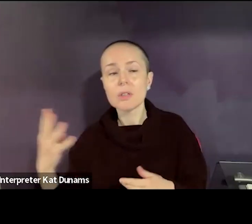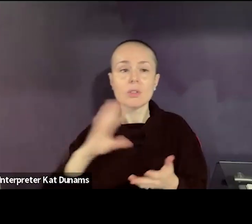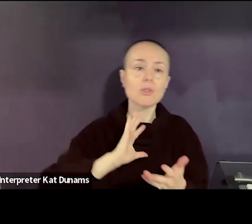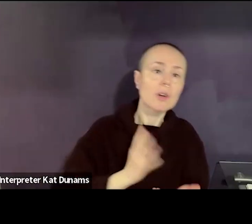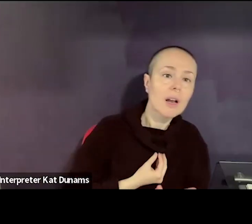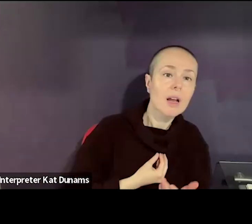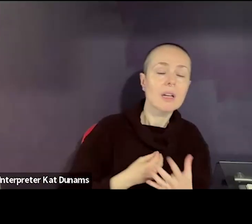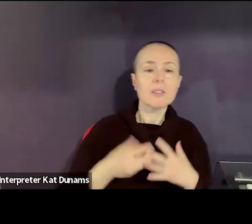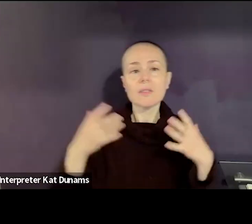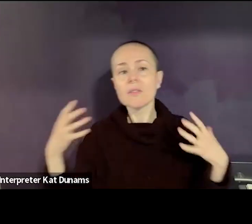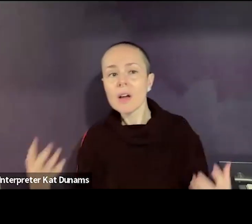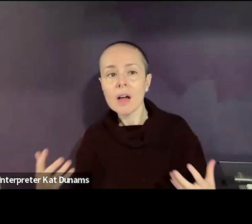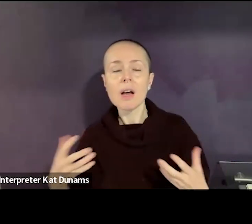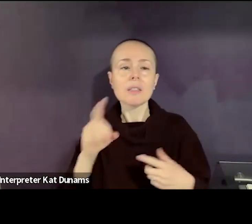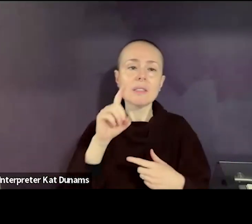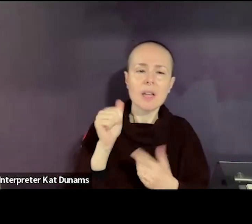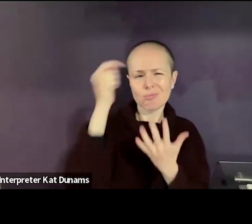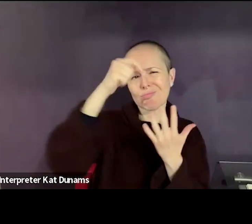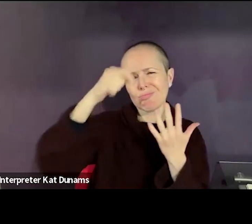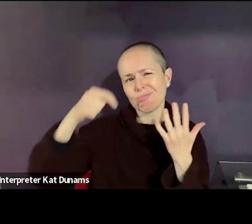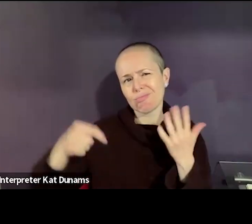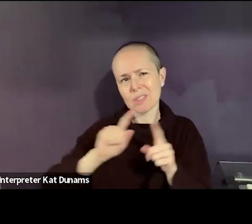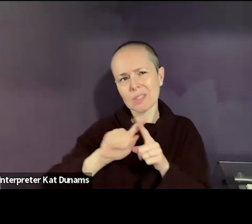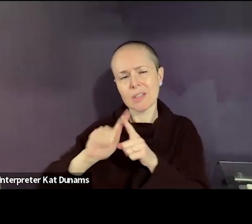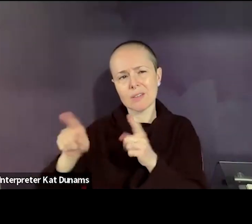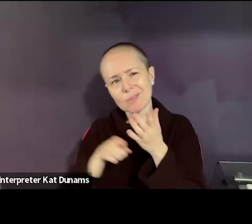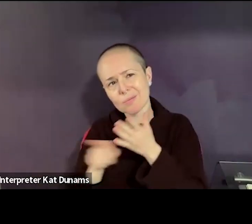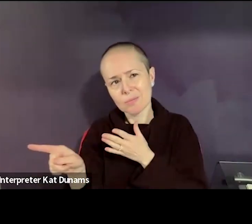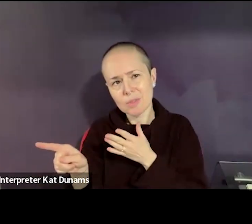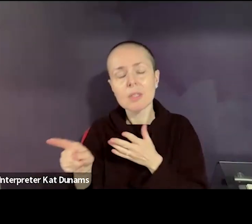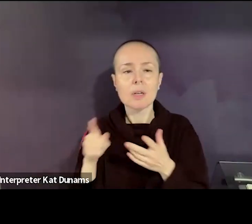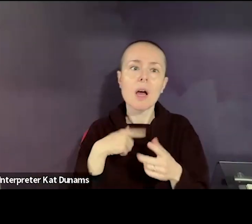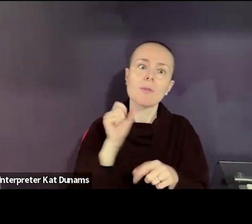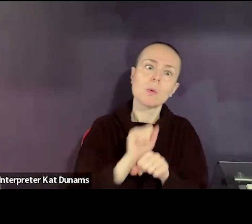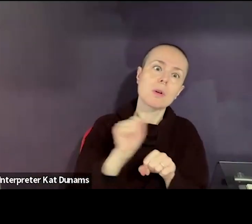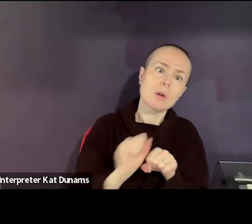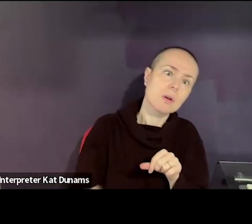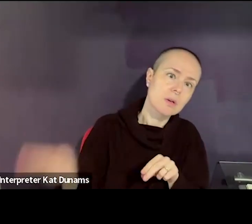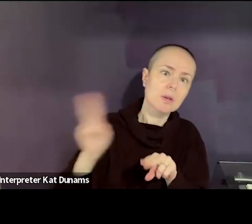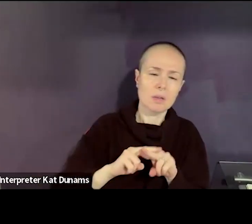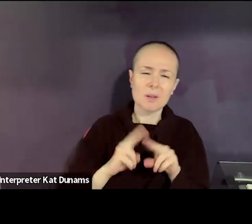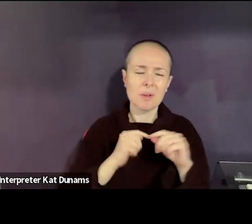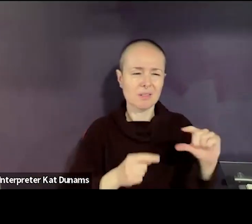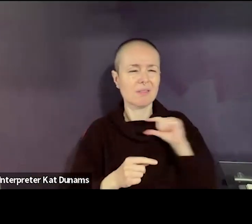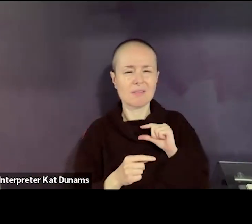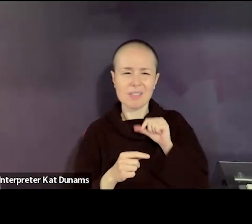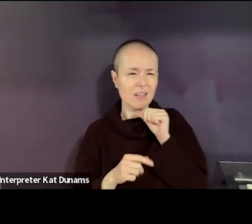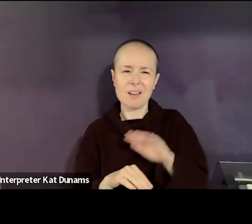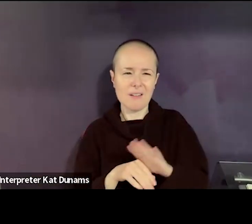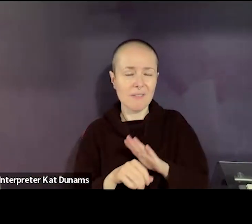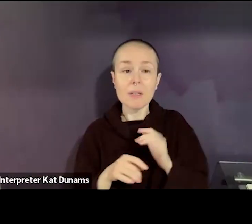dancers, disabled dancers, have always had to hustle twice as hard for half as much. And that's not just unfair, it's